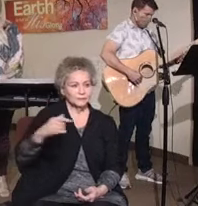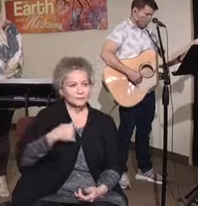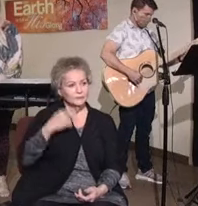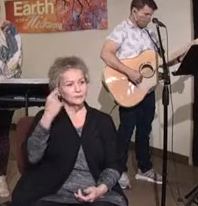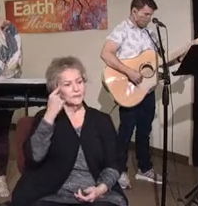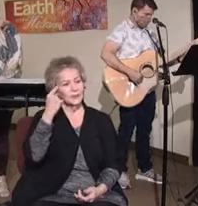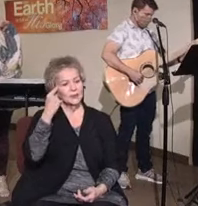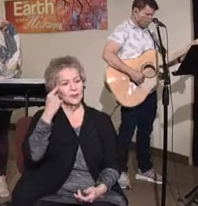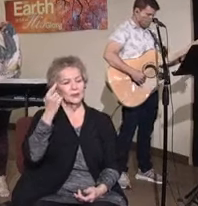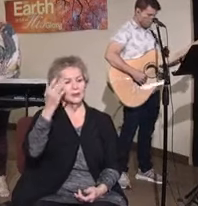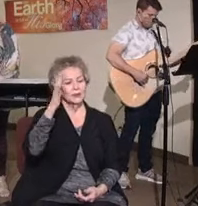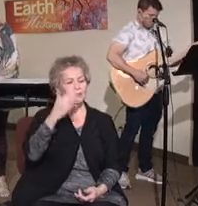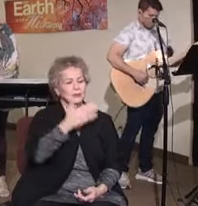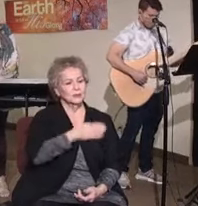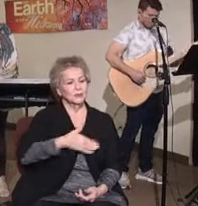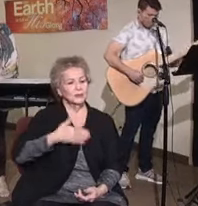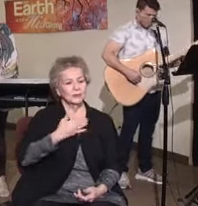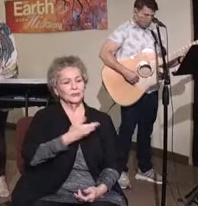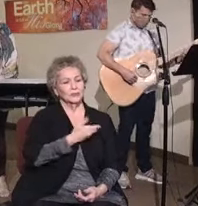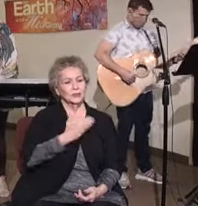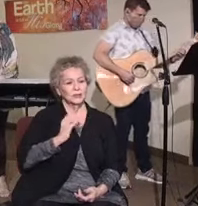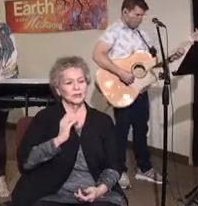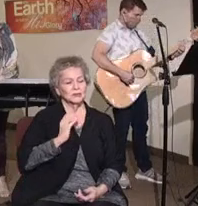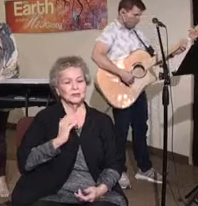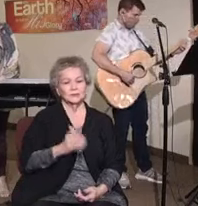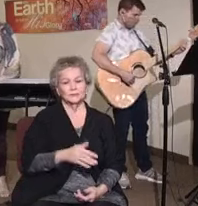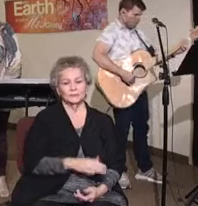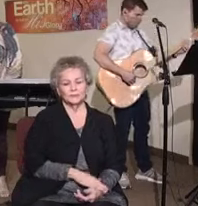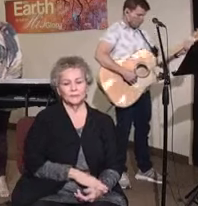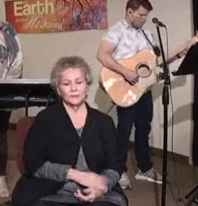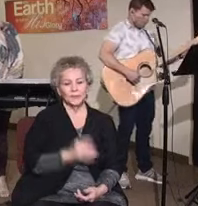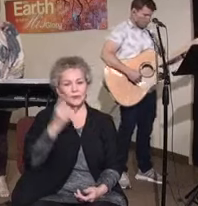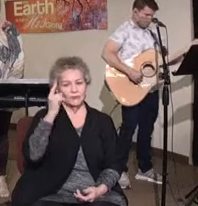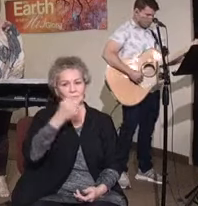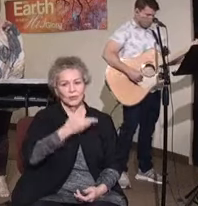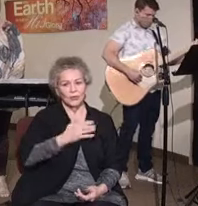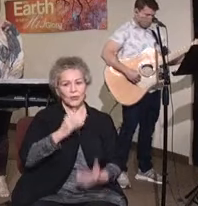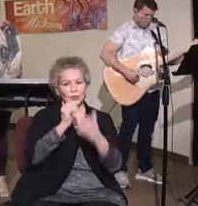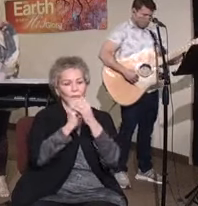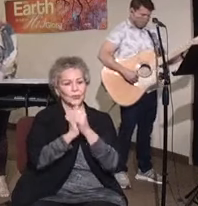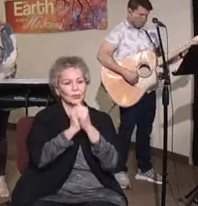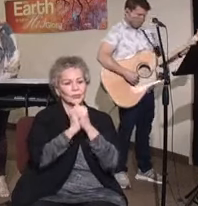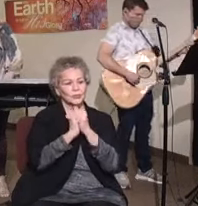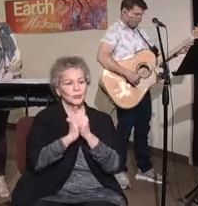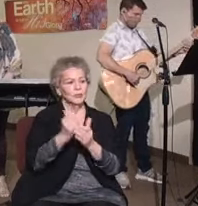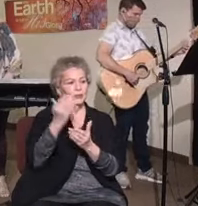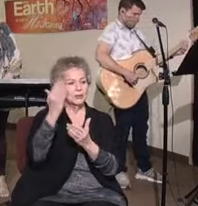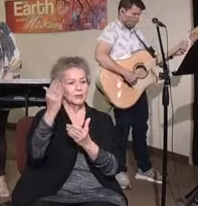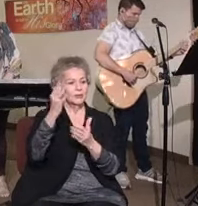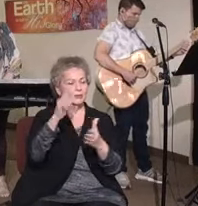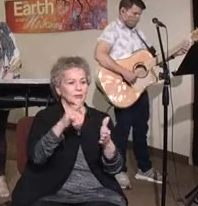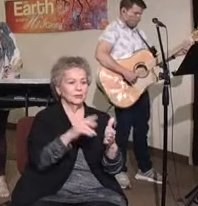God's pleased with us for our worshiping Him in song